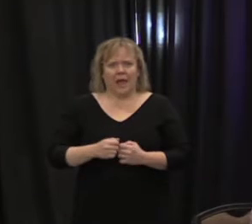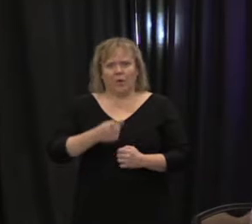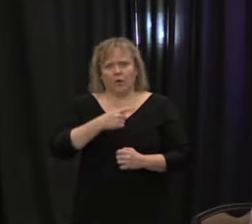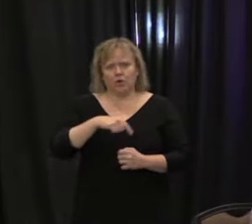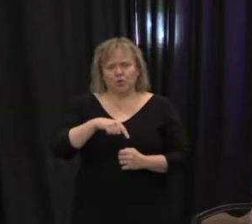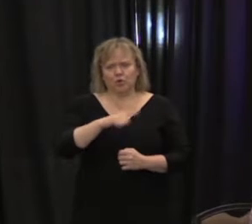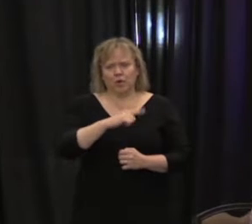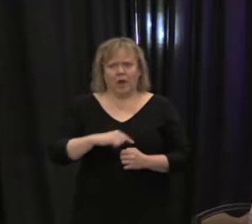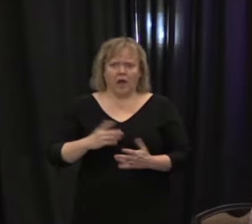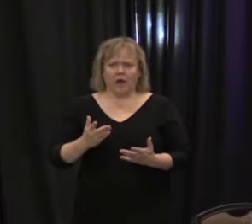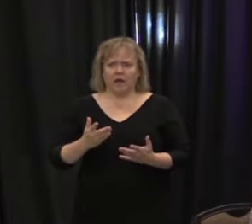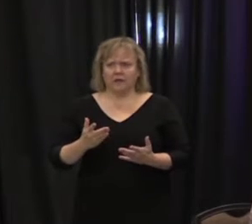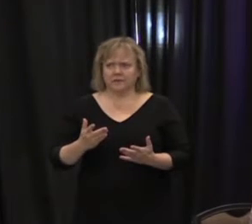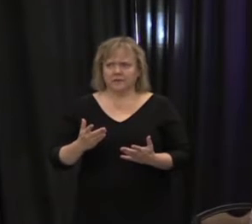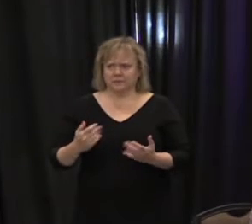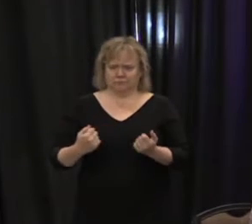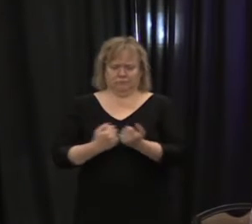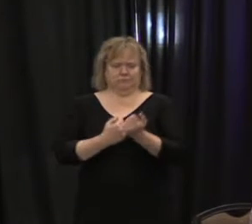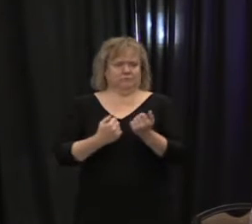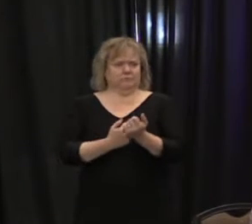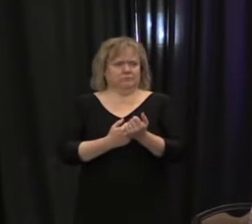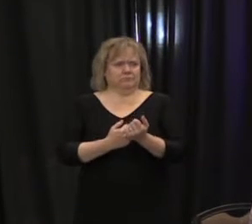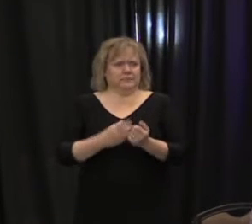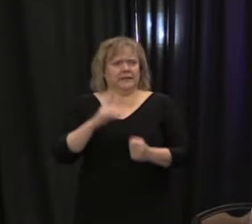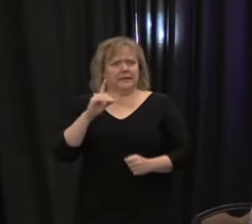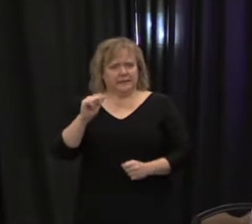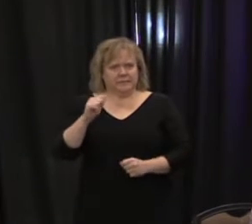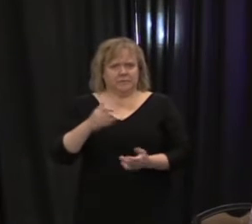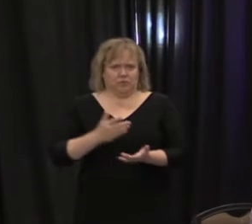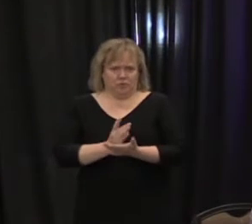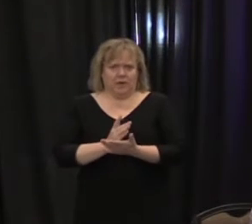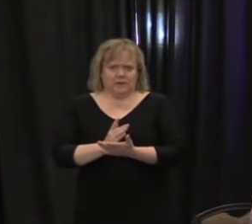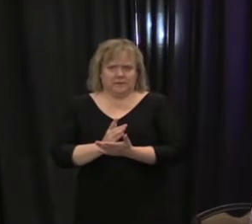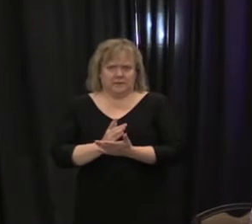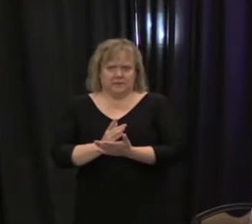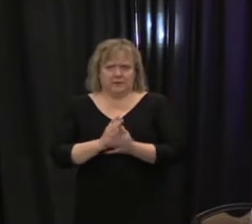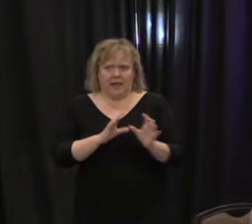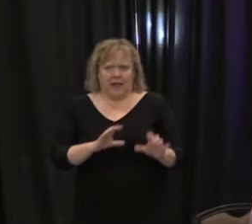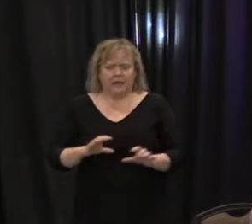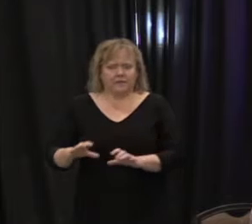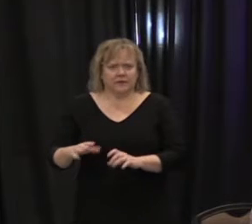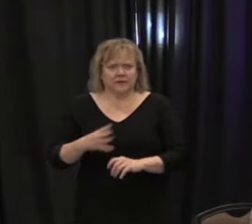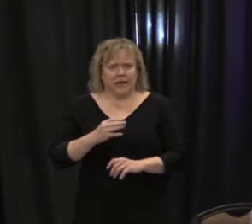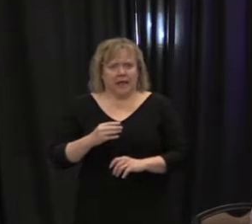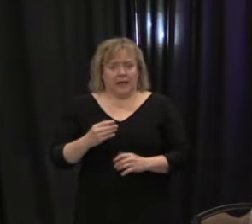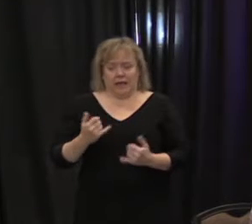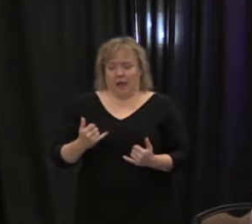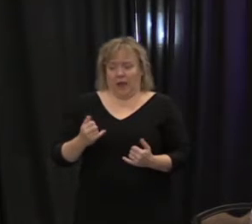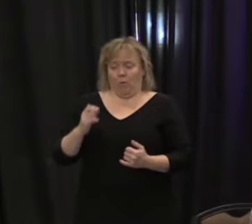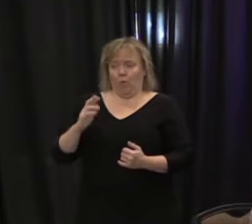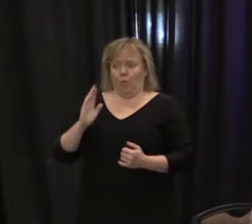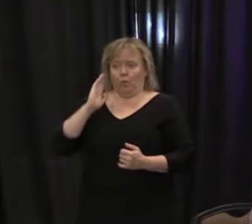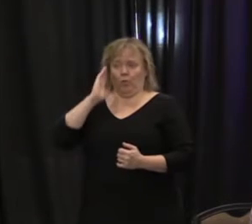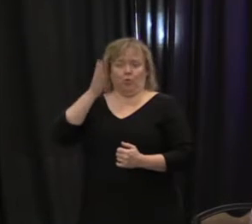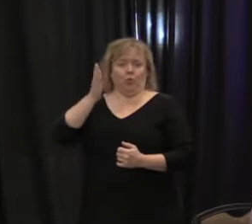you showing up for disability rights activist communities now, and how do you intend to in the